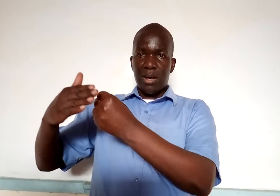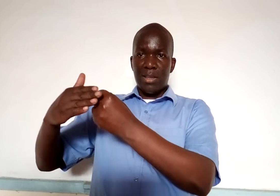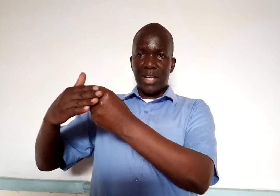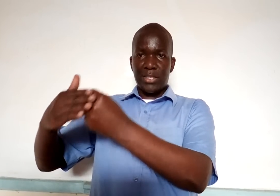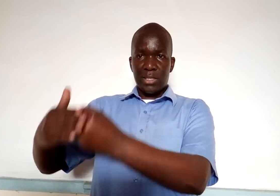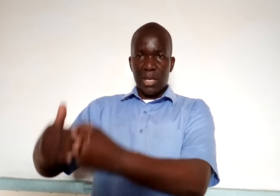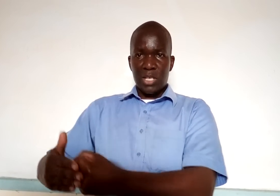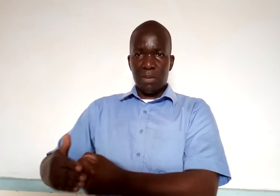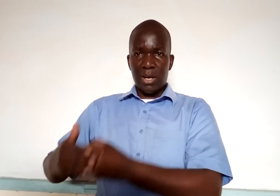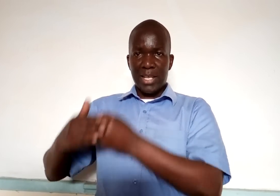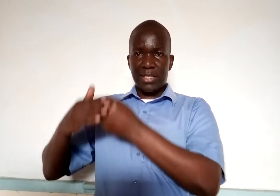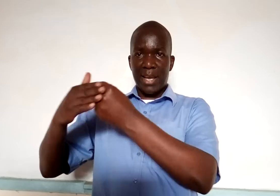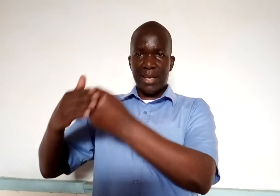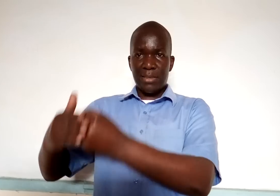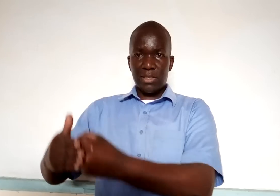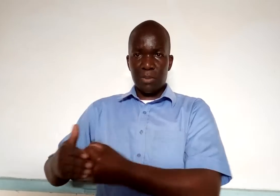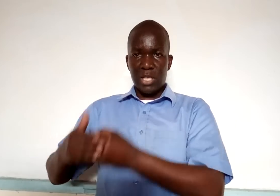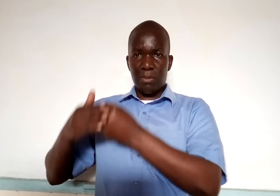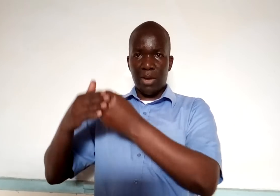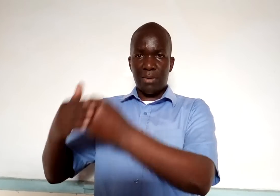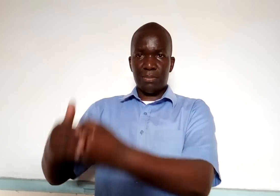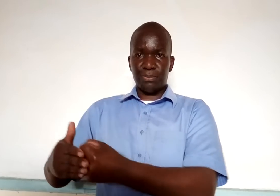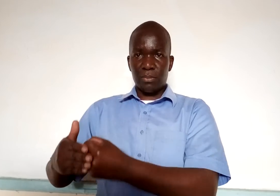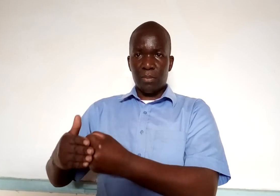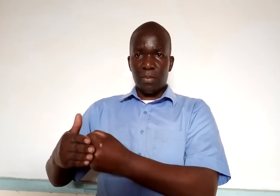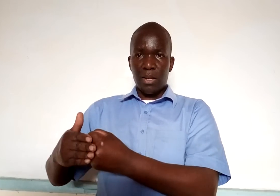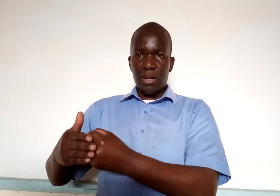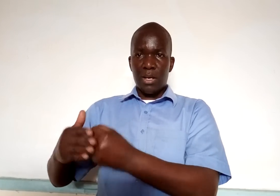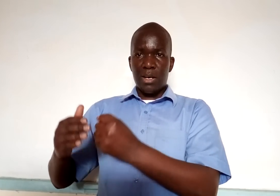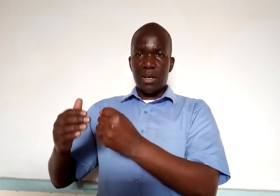That is September, that's 9. September.